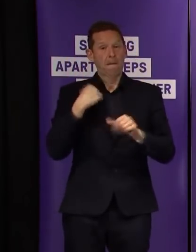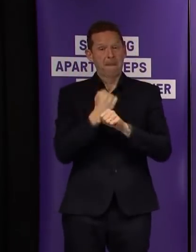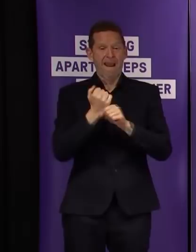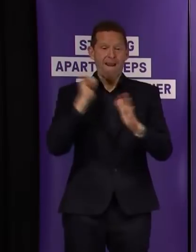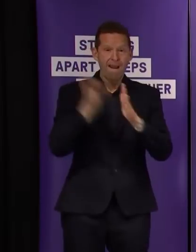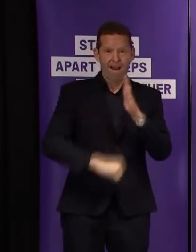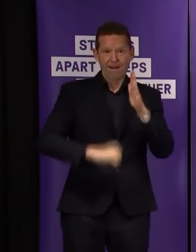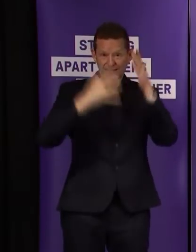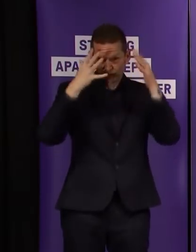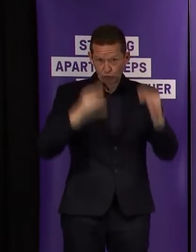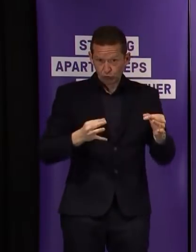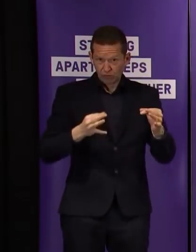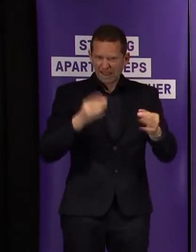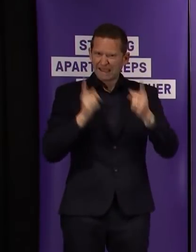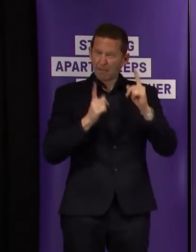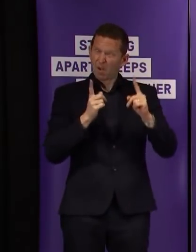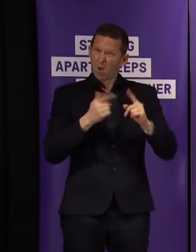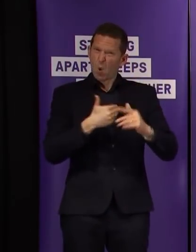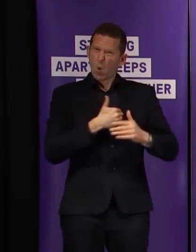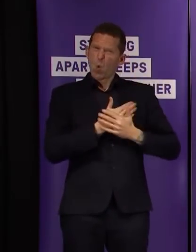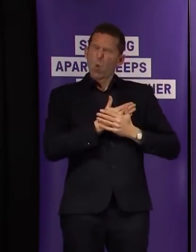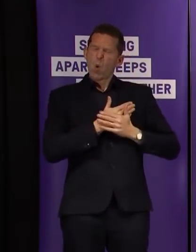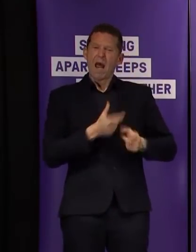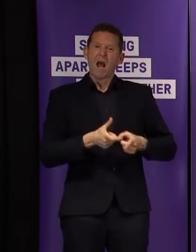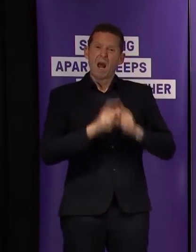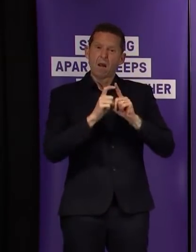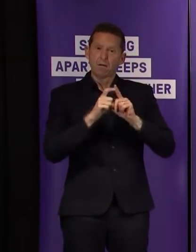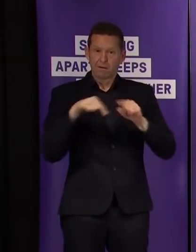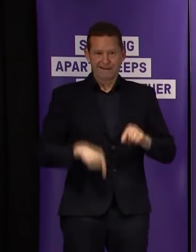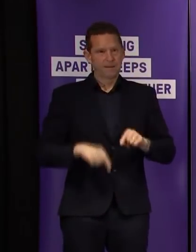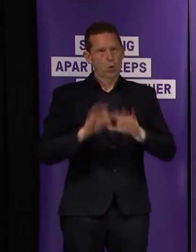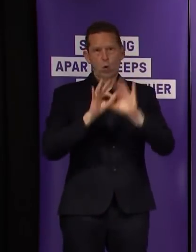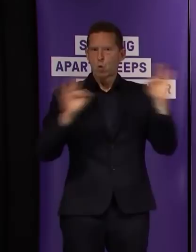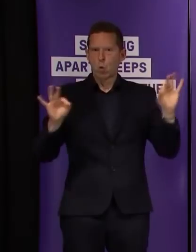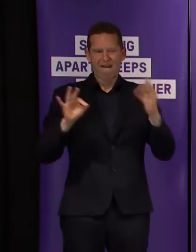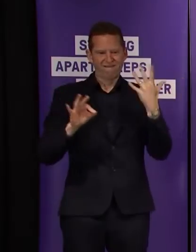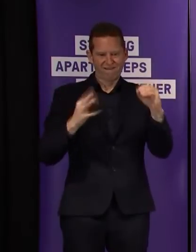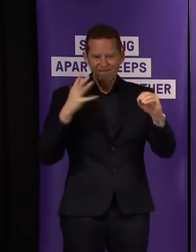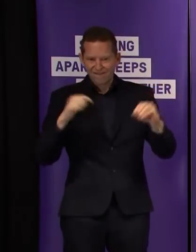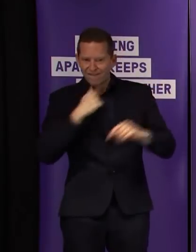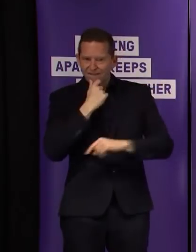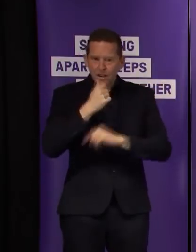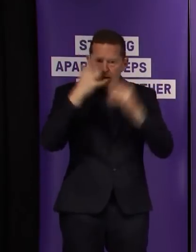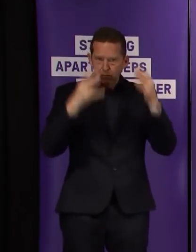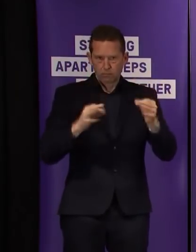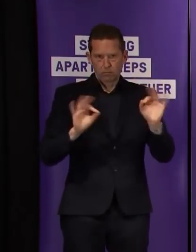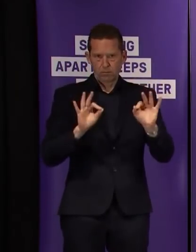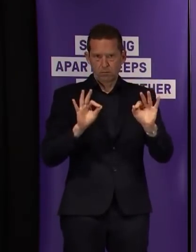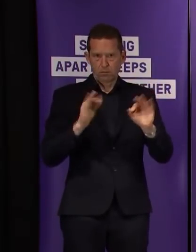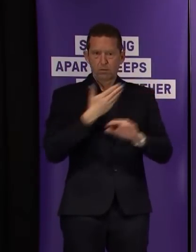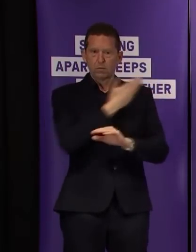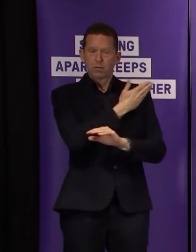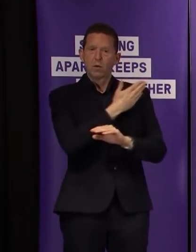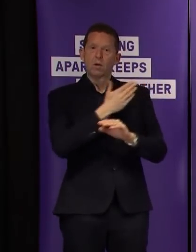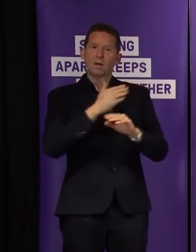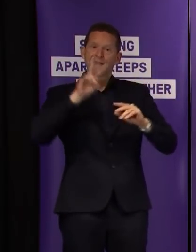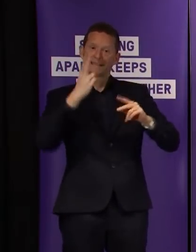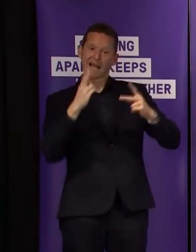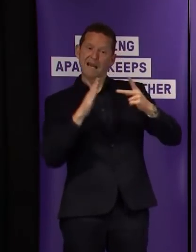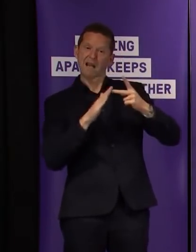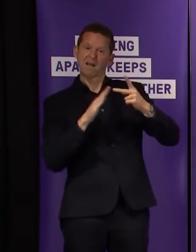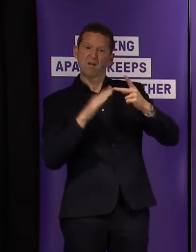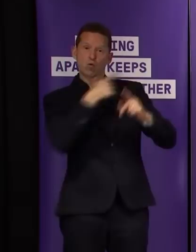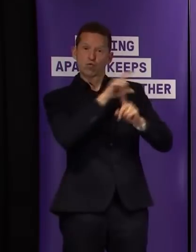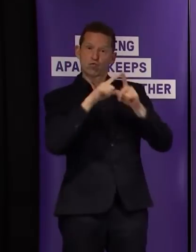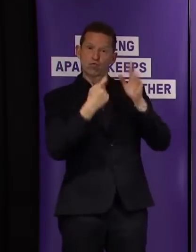heartbreaking. This is not a 50-50 choice. The modelling that Alan will speak to in a moment indicates